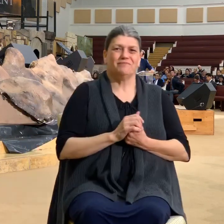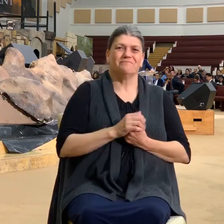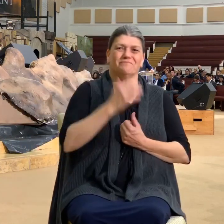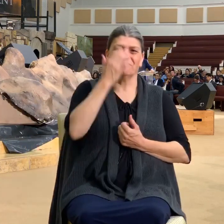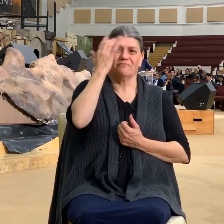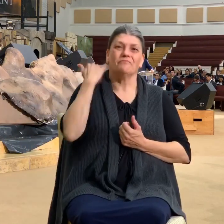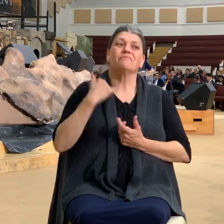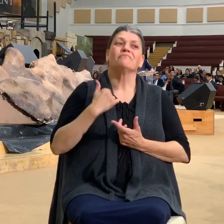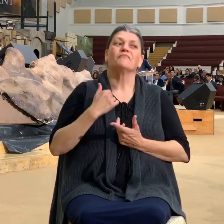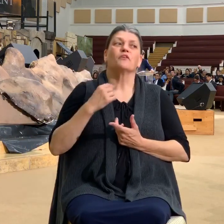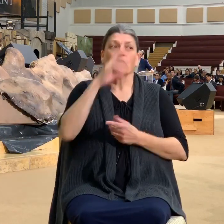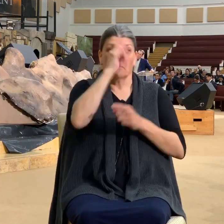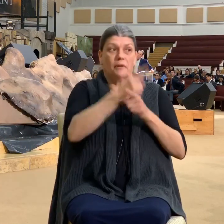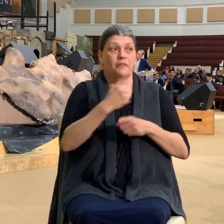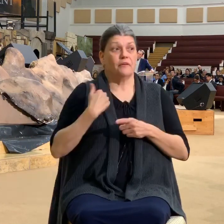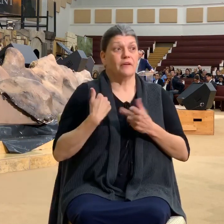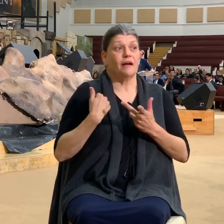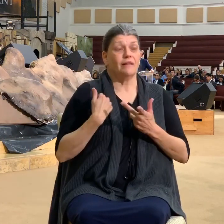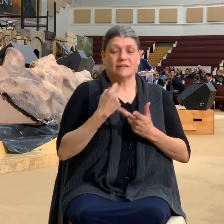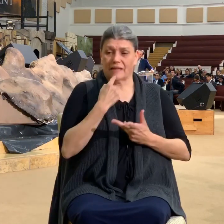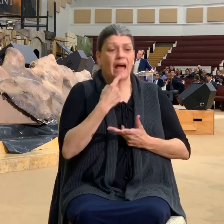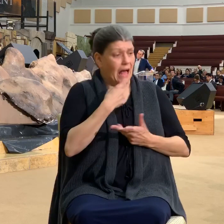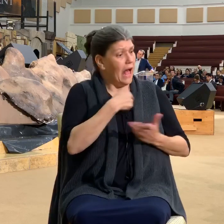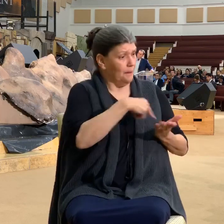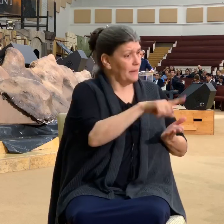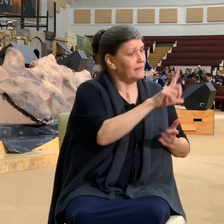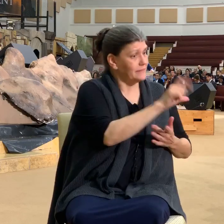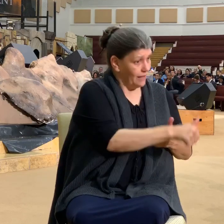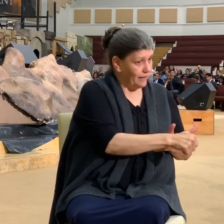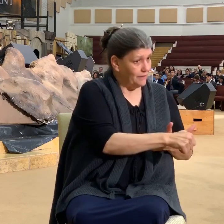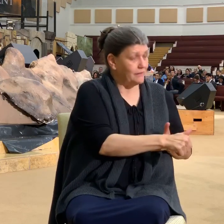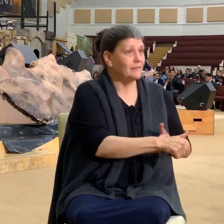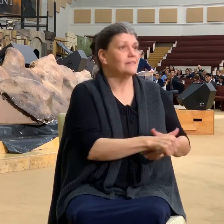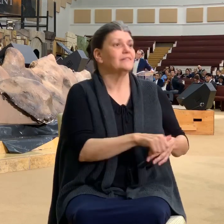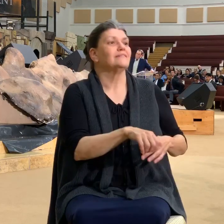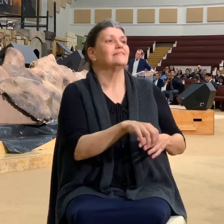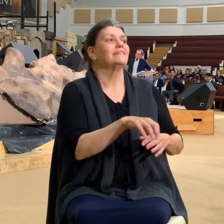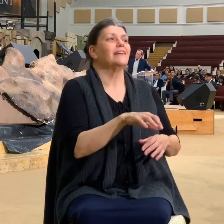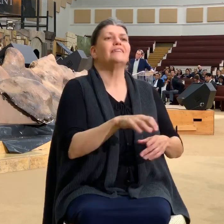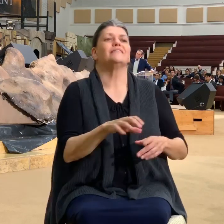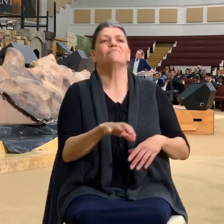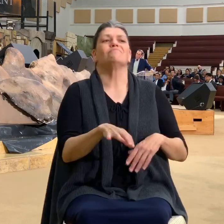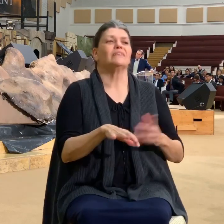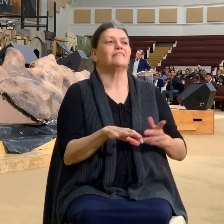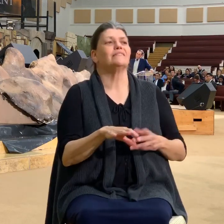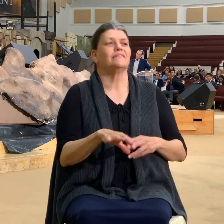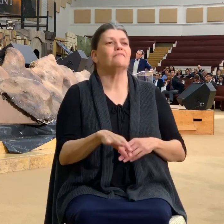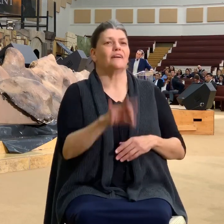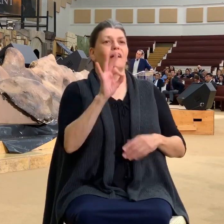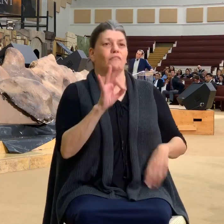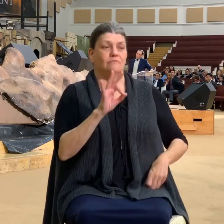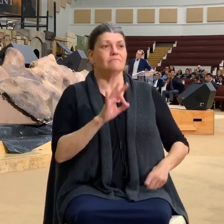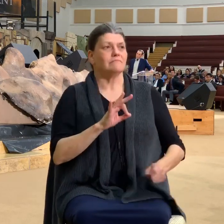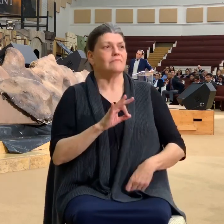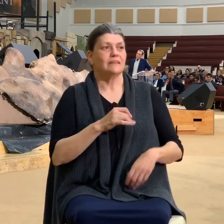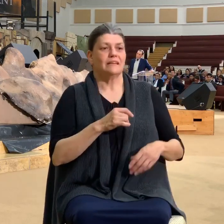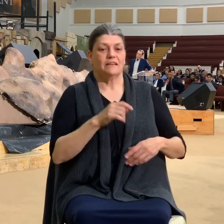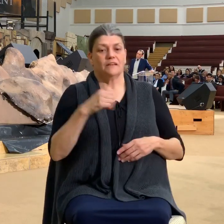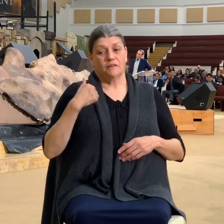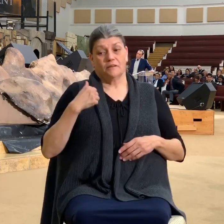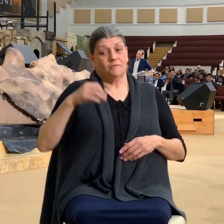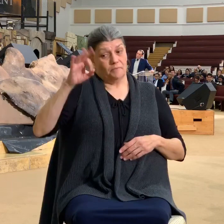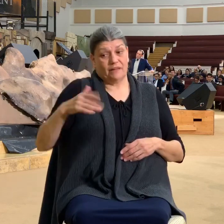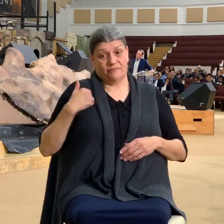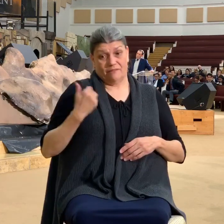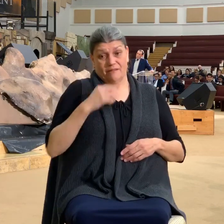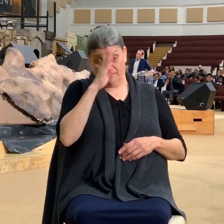Say, well, Brother Young, I do pay tithes. Okay, let's find out if you do or not. Okay, Brother Young, you're being blunt. Hey, this is the